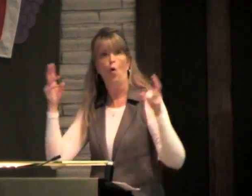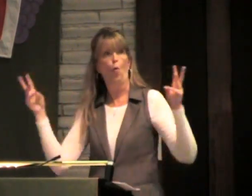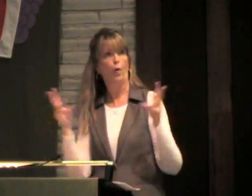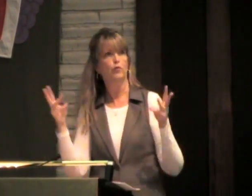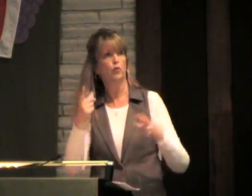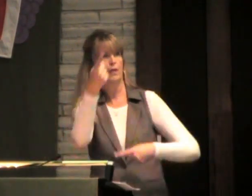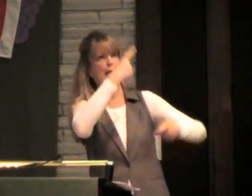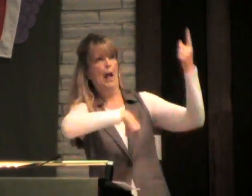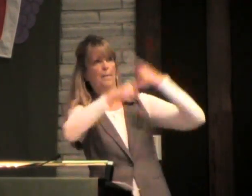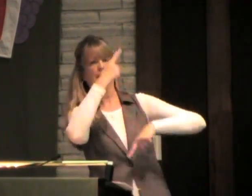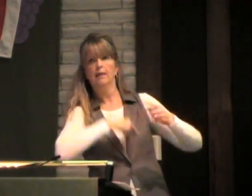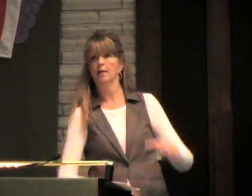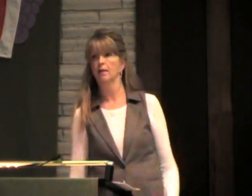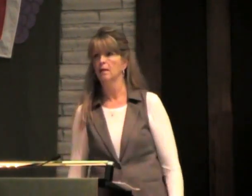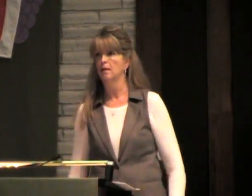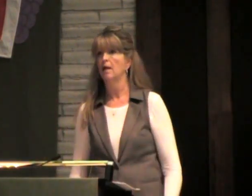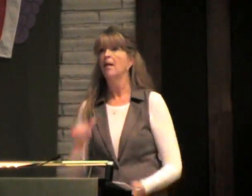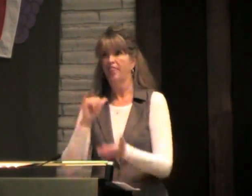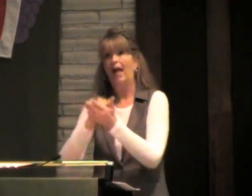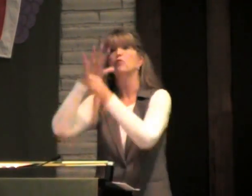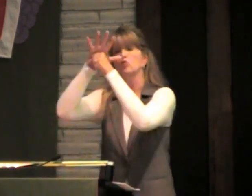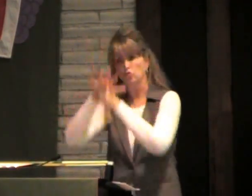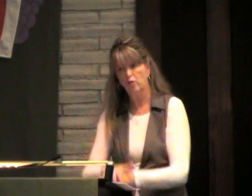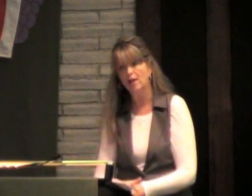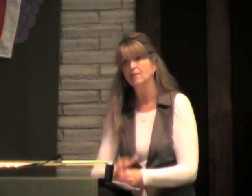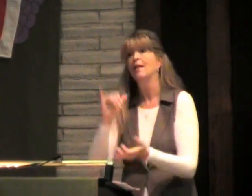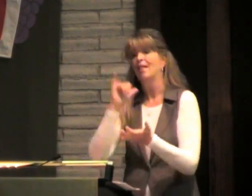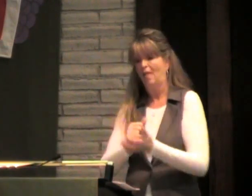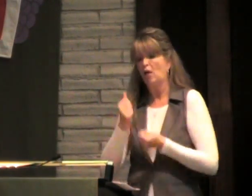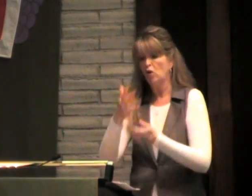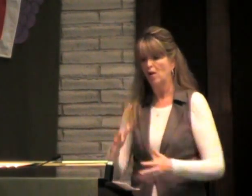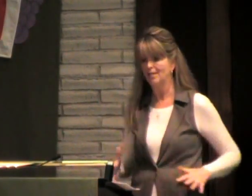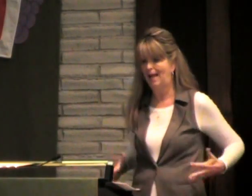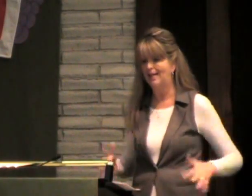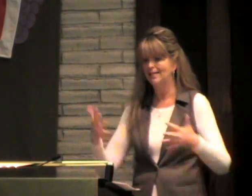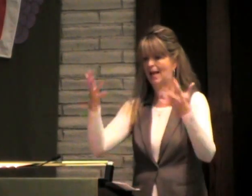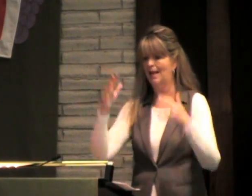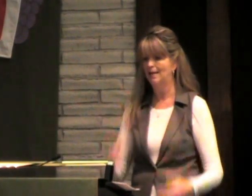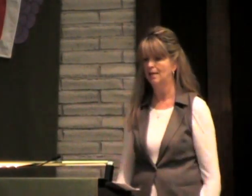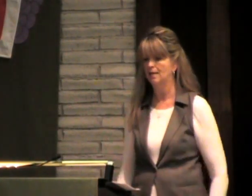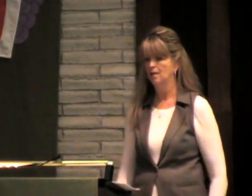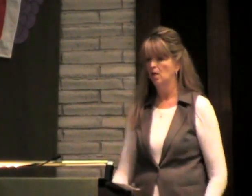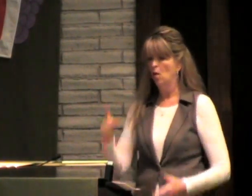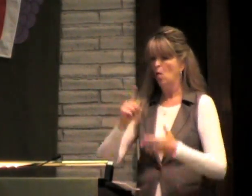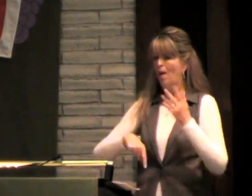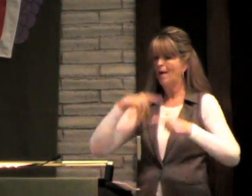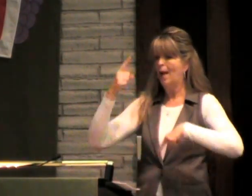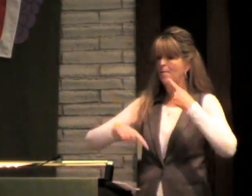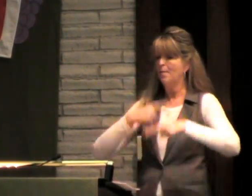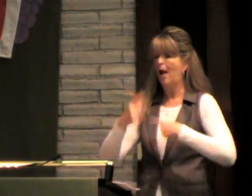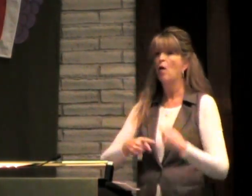they're trying to figure out where to go, where to get food, what to do with winter coming. That is extremely stressful and causes